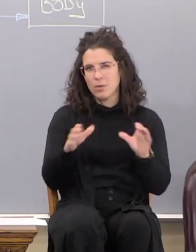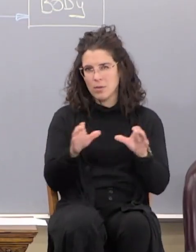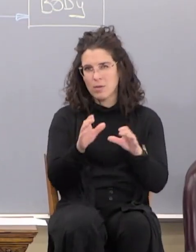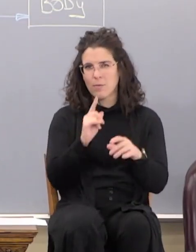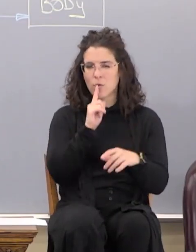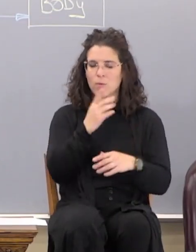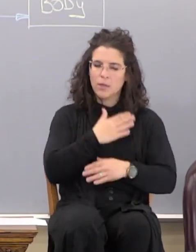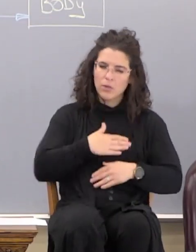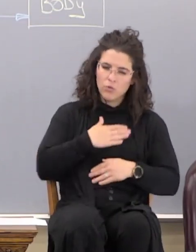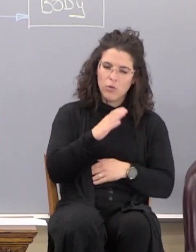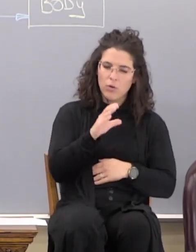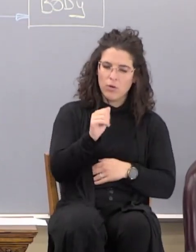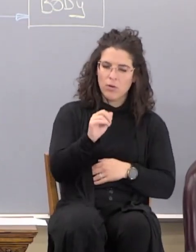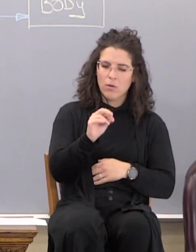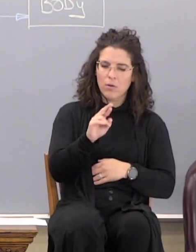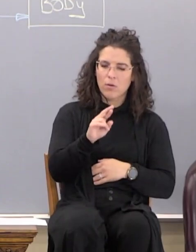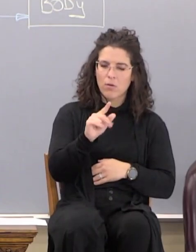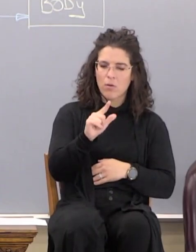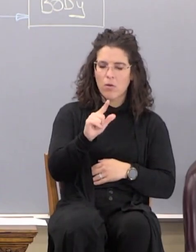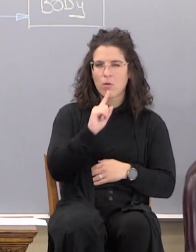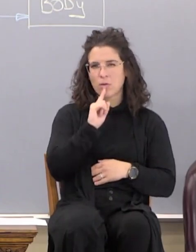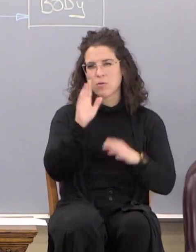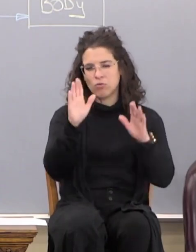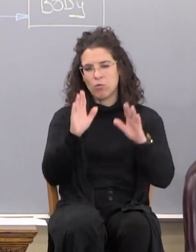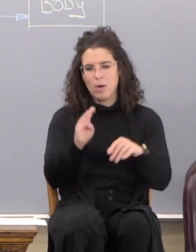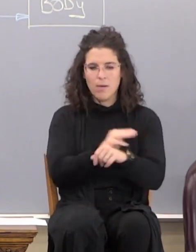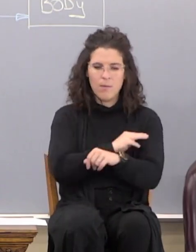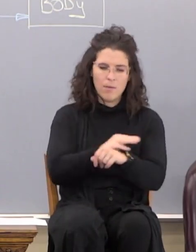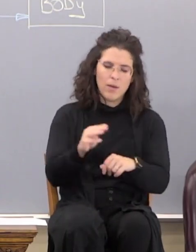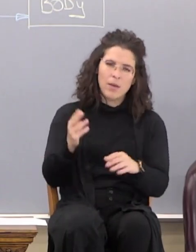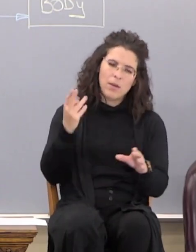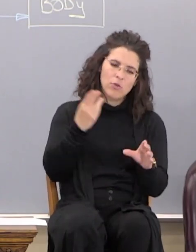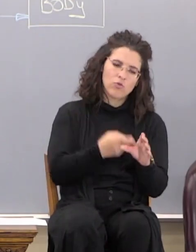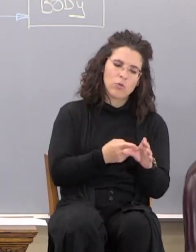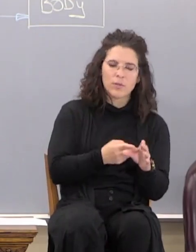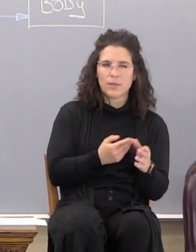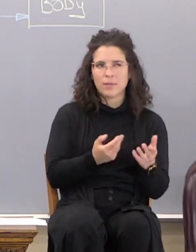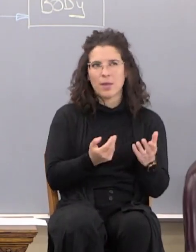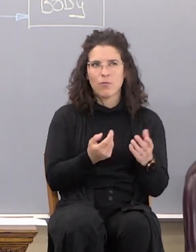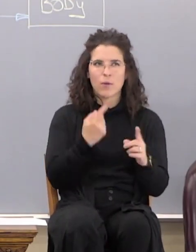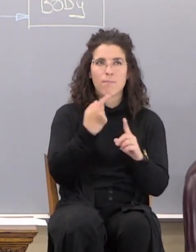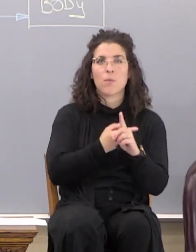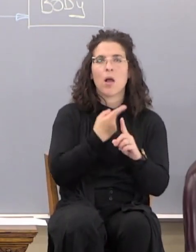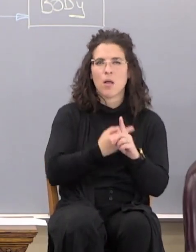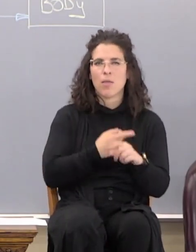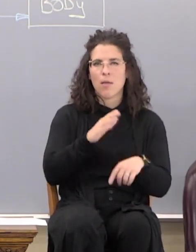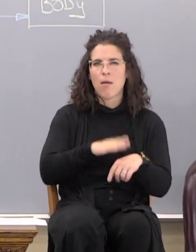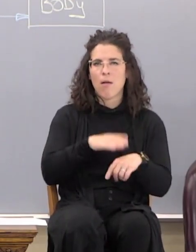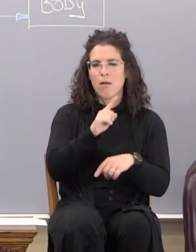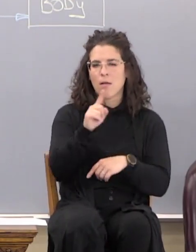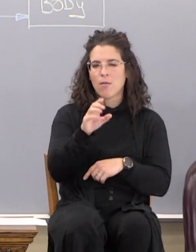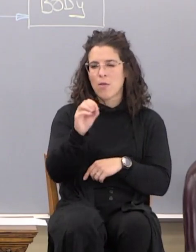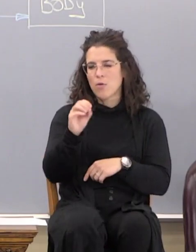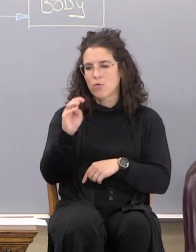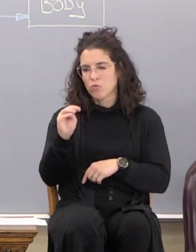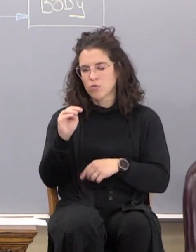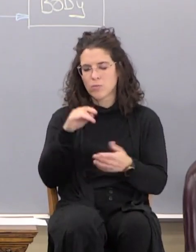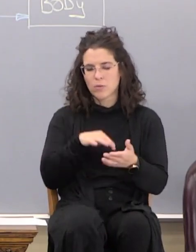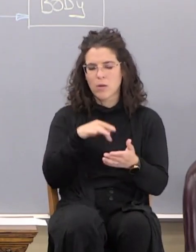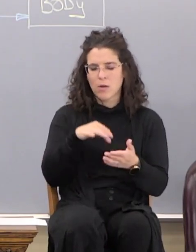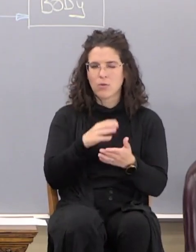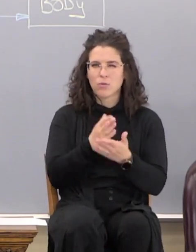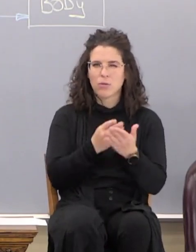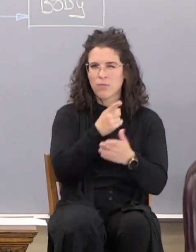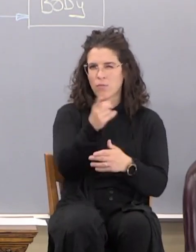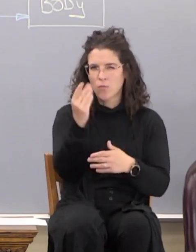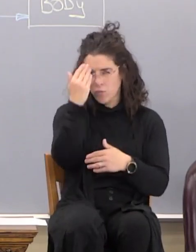enjoy Carl. He's a great guy, and appreciate his ministry. He joins us every month on the Zoom study. So some of you know him. But we'll